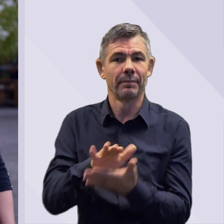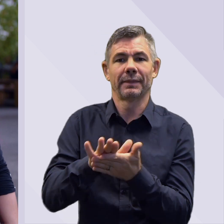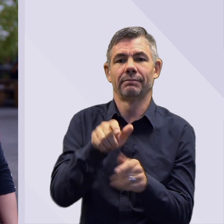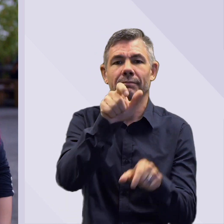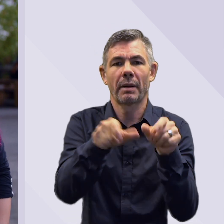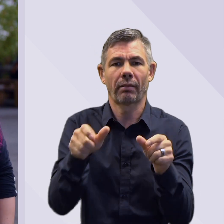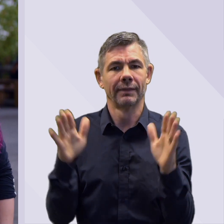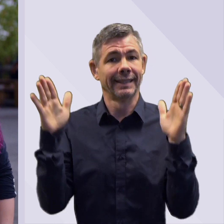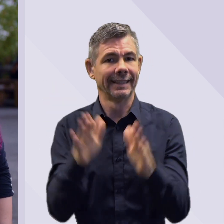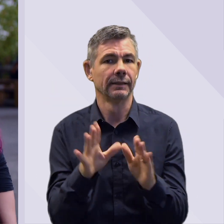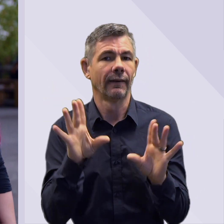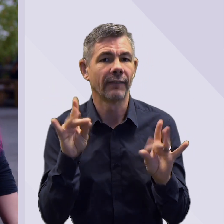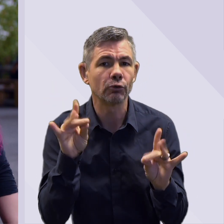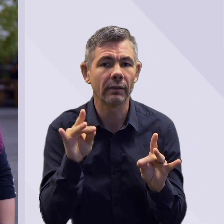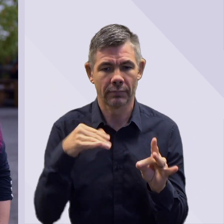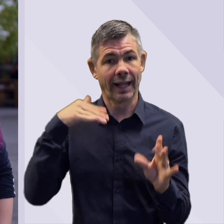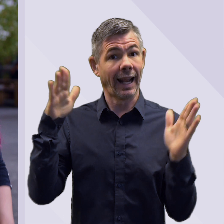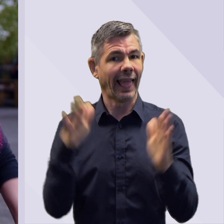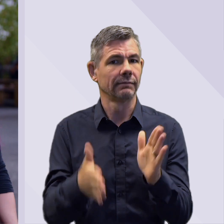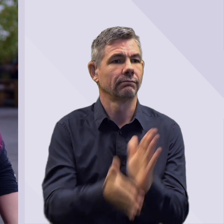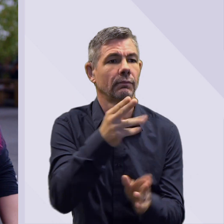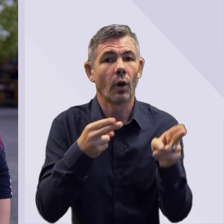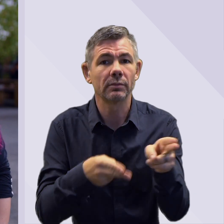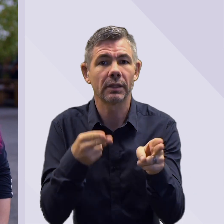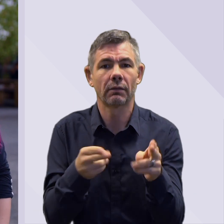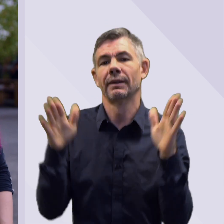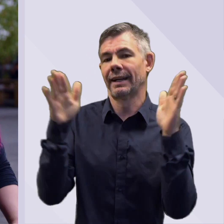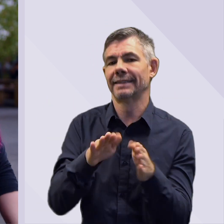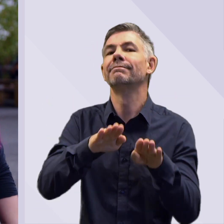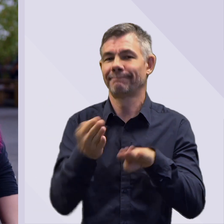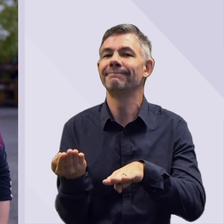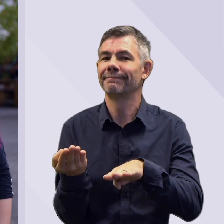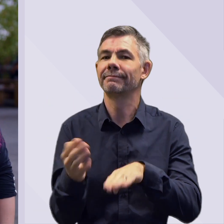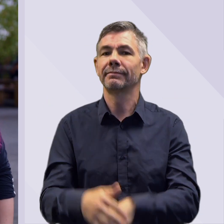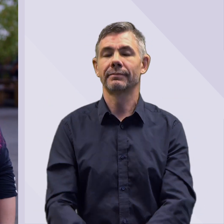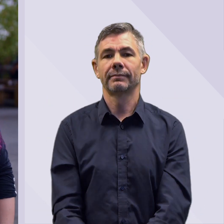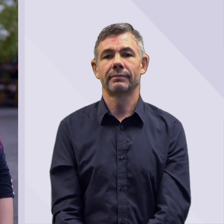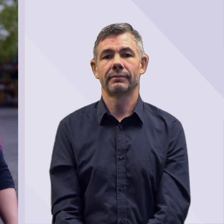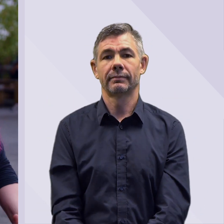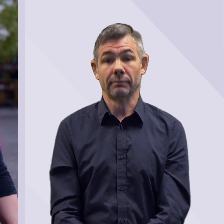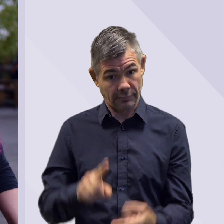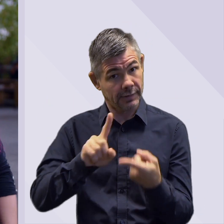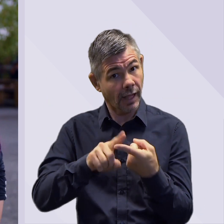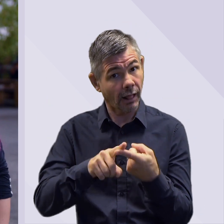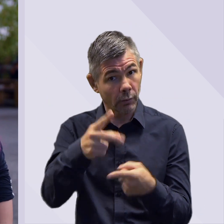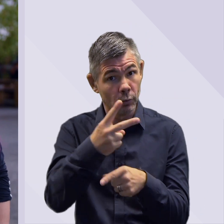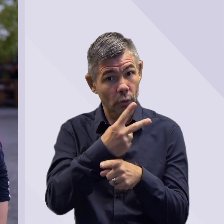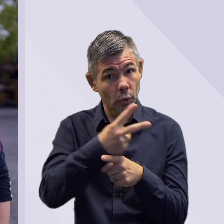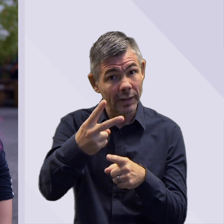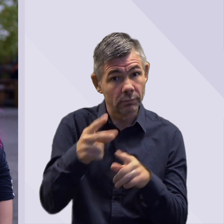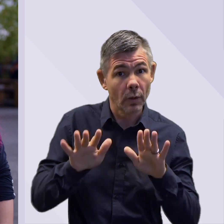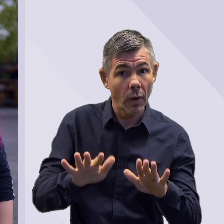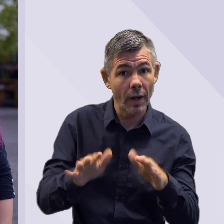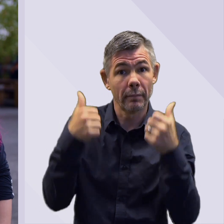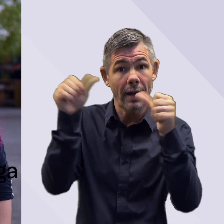Omicron than if they don't have it. They're more protected from getting infection, they're more protected from hospitalisation and they're more protected from